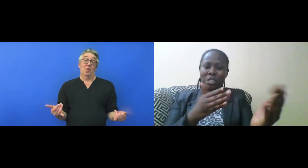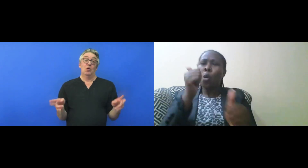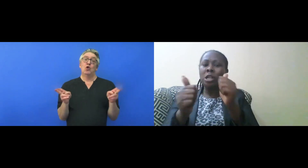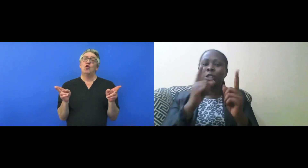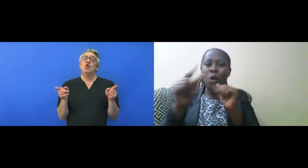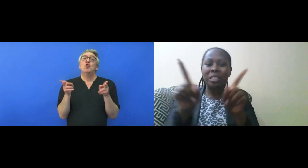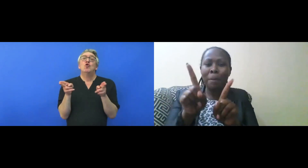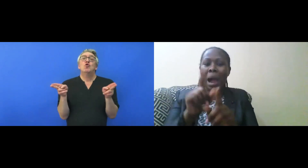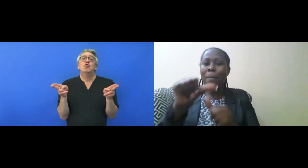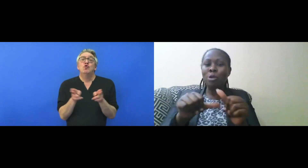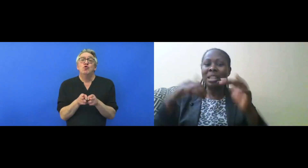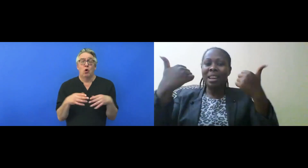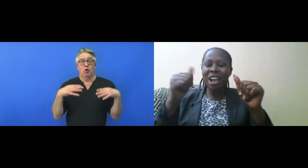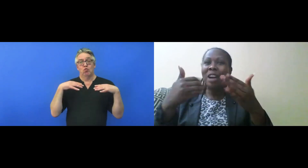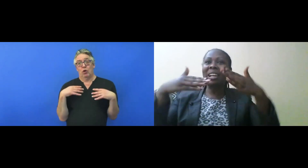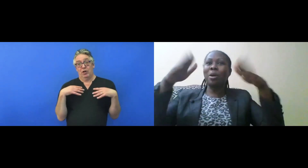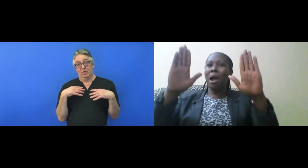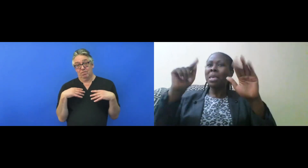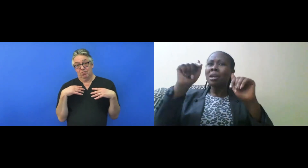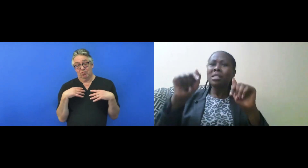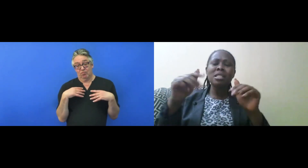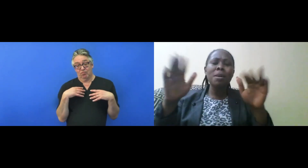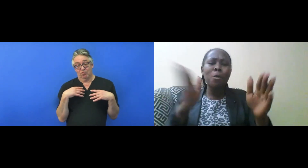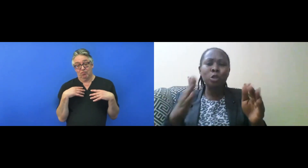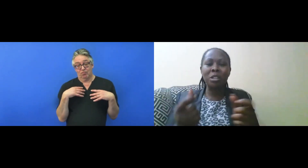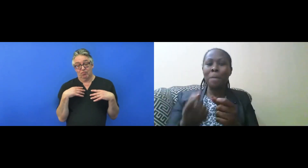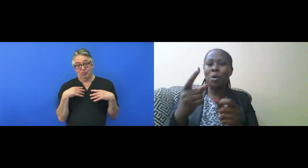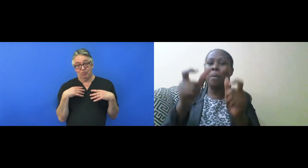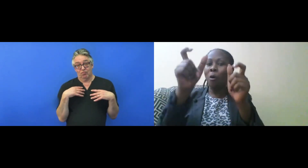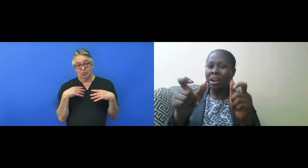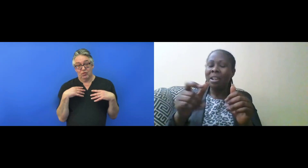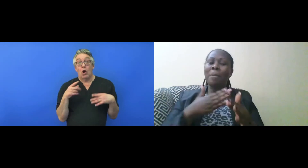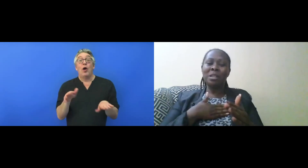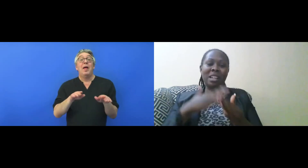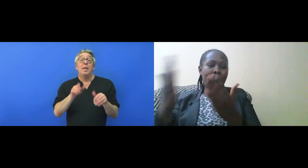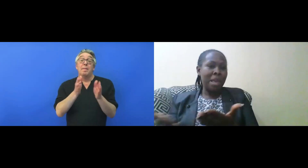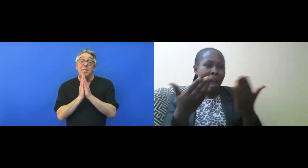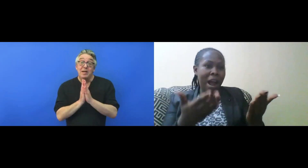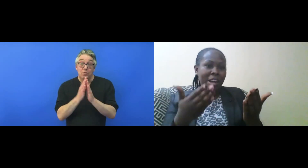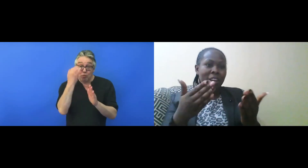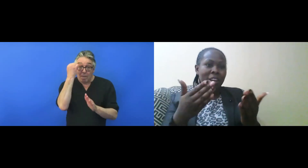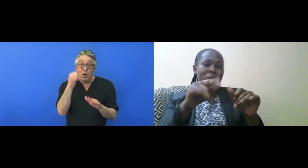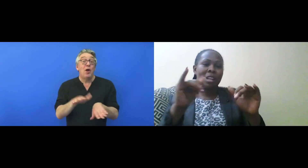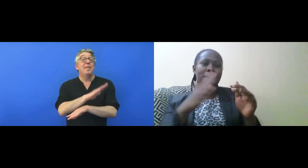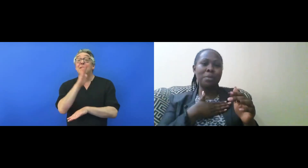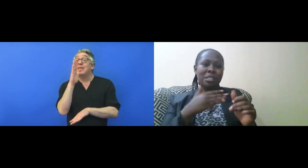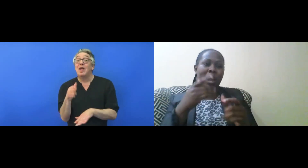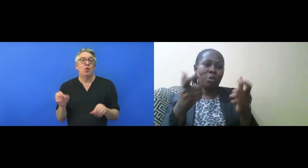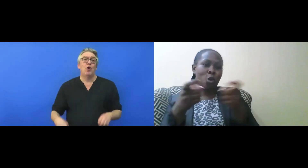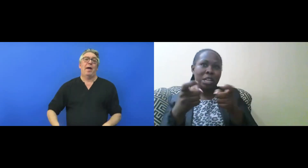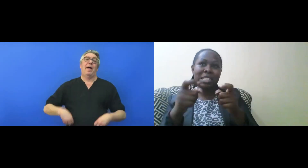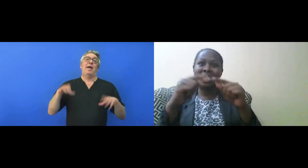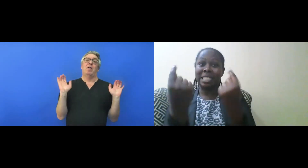listen to some short, nice music about never give up. This music was presented by one of